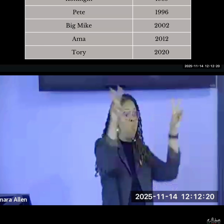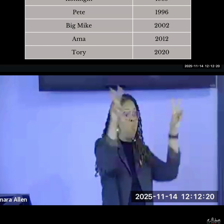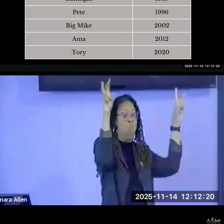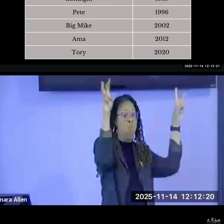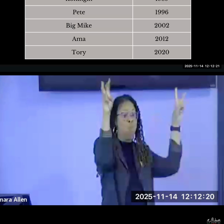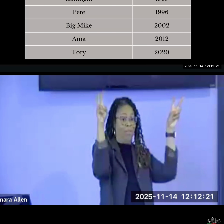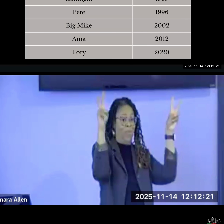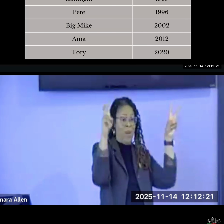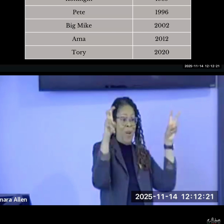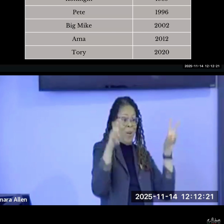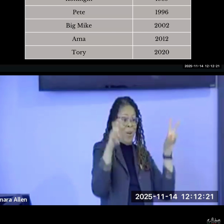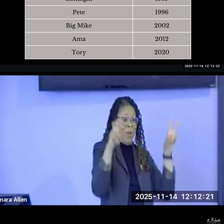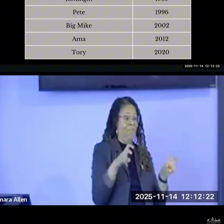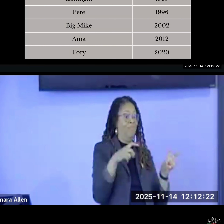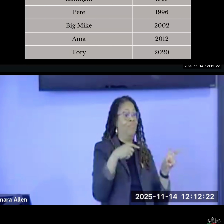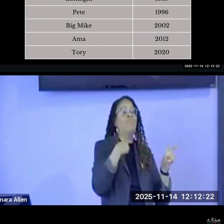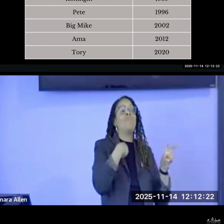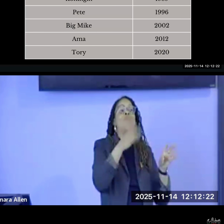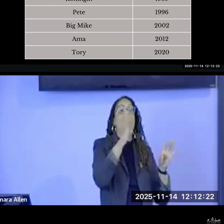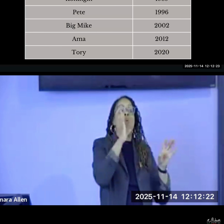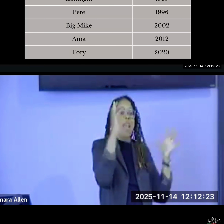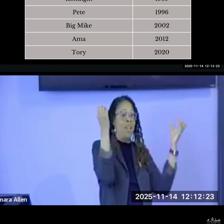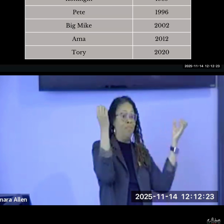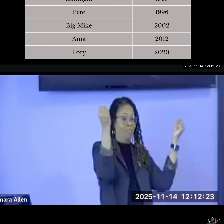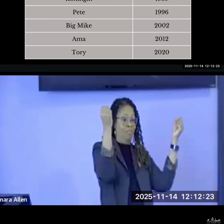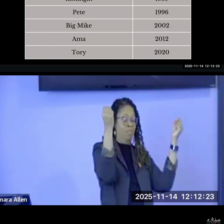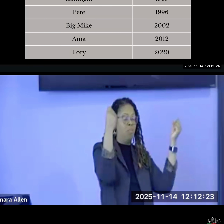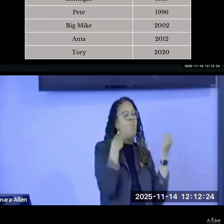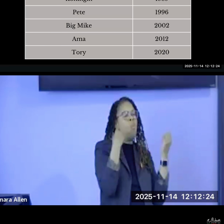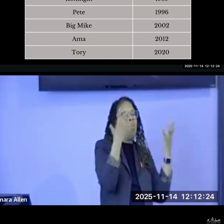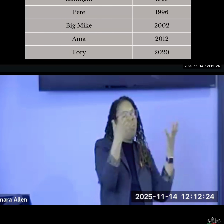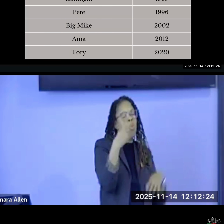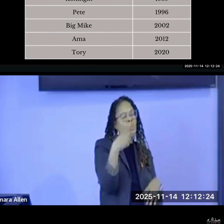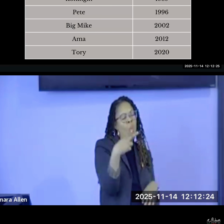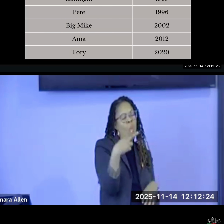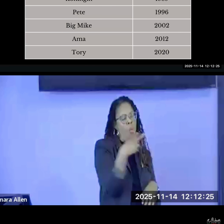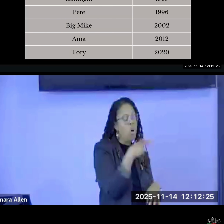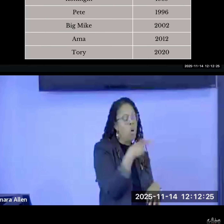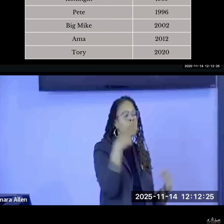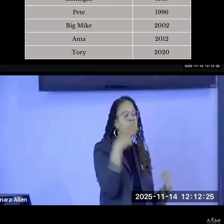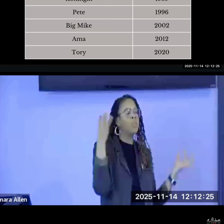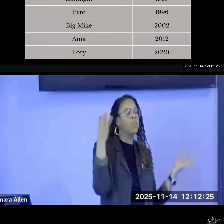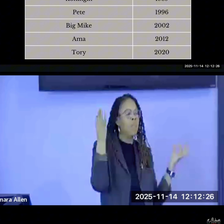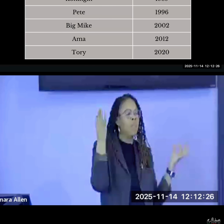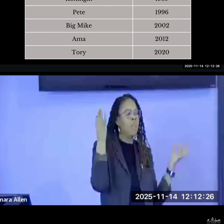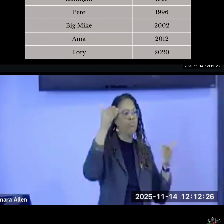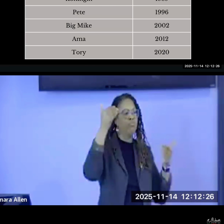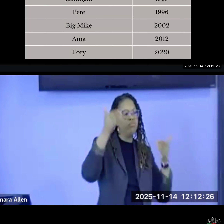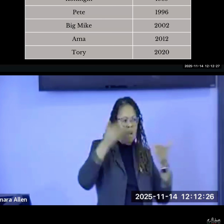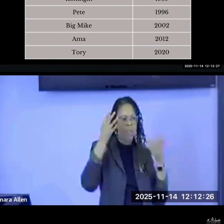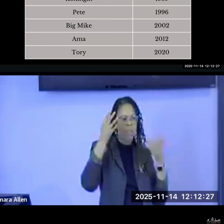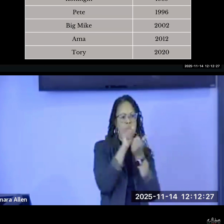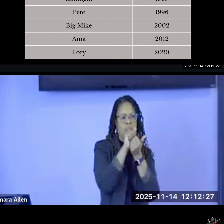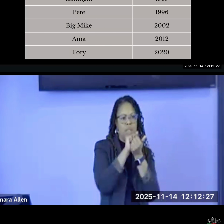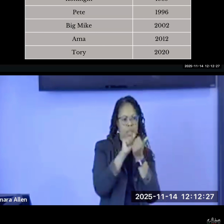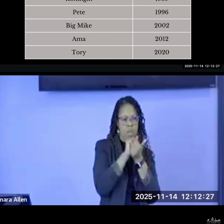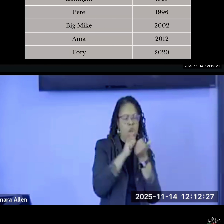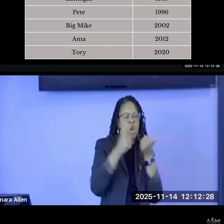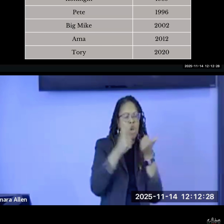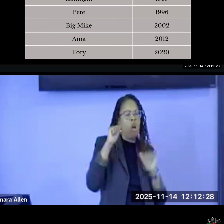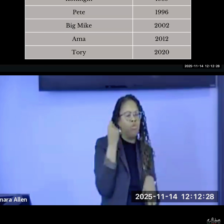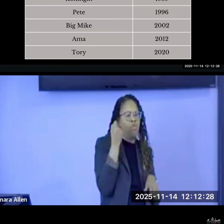research. I will be sharing their quotes from the interviews, and I will also be signing them directly. They'll also be on